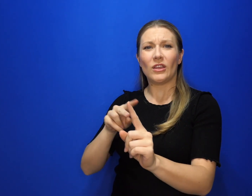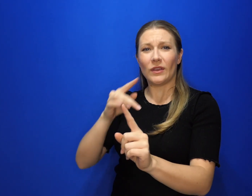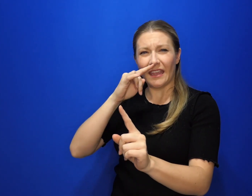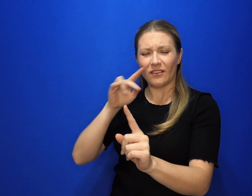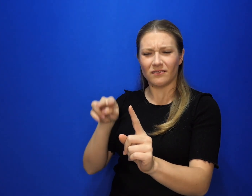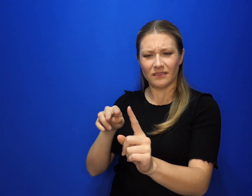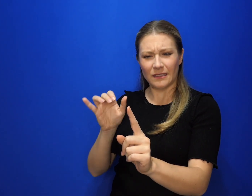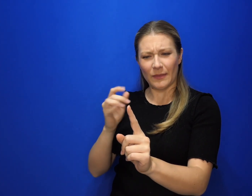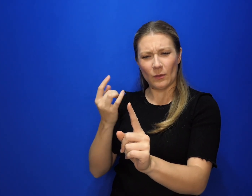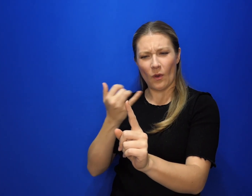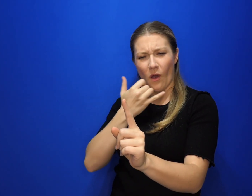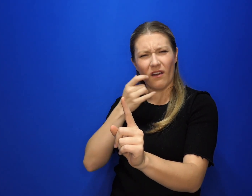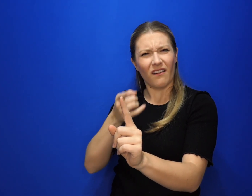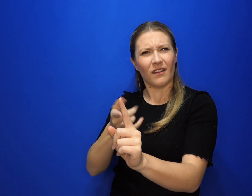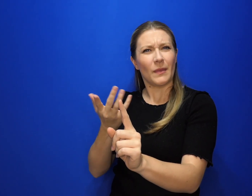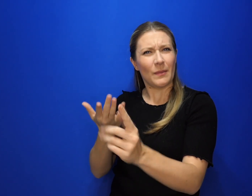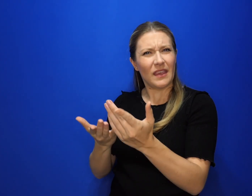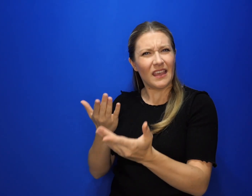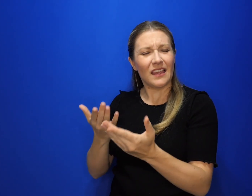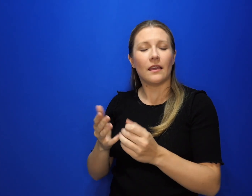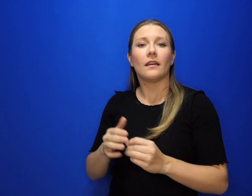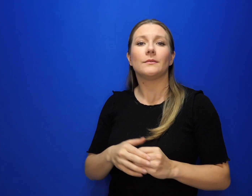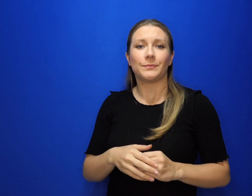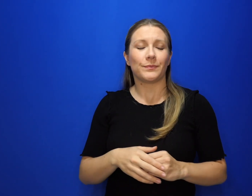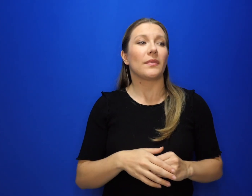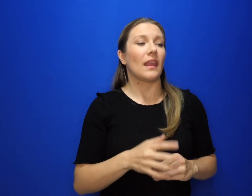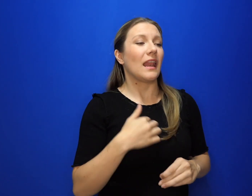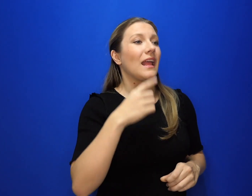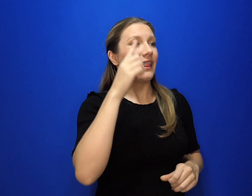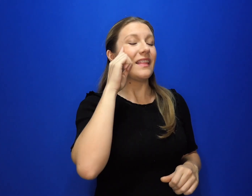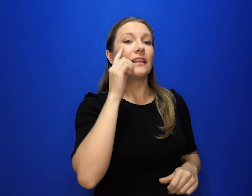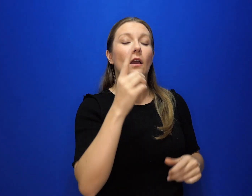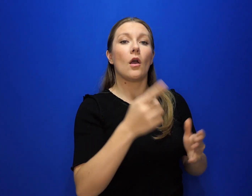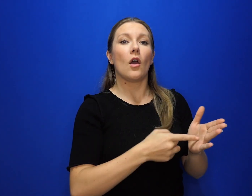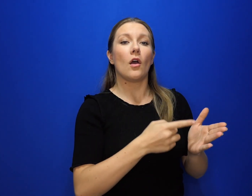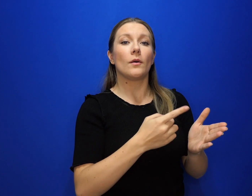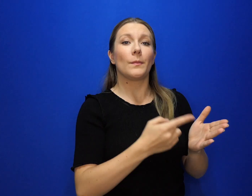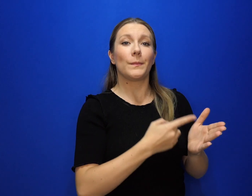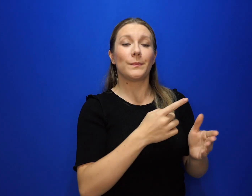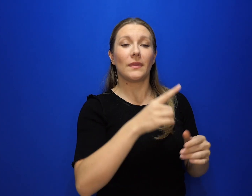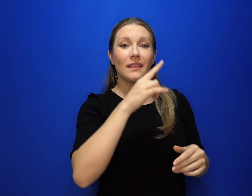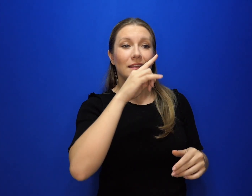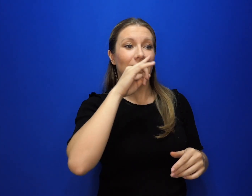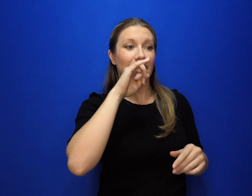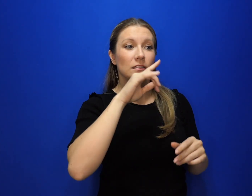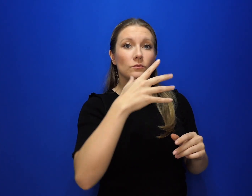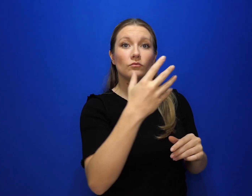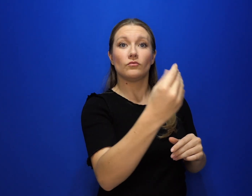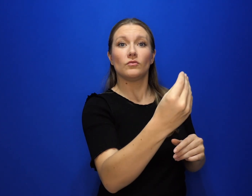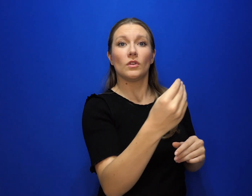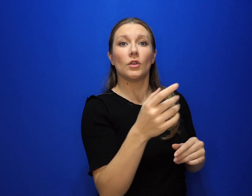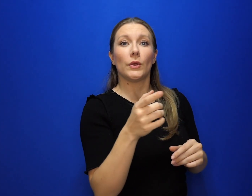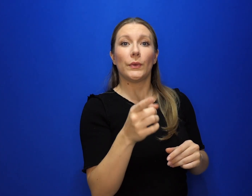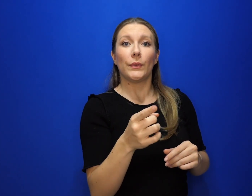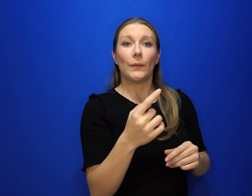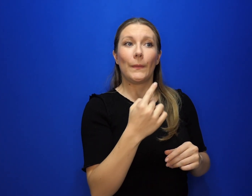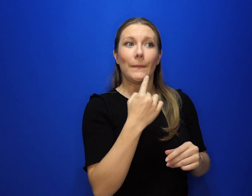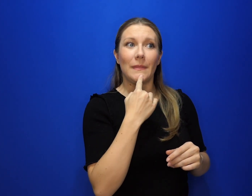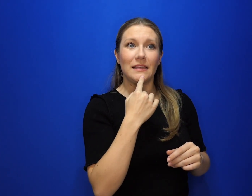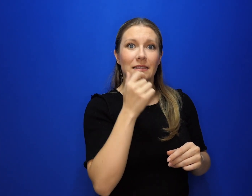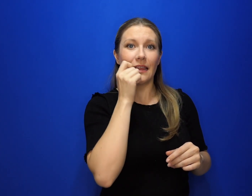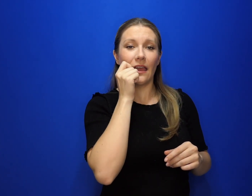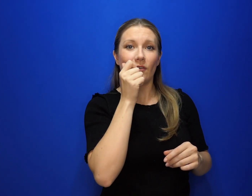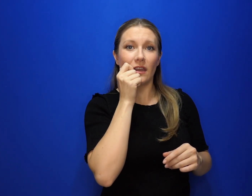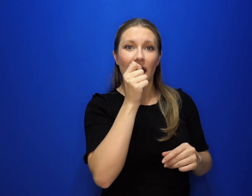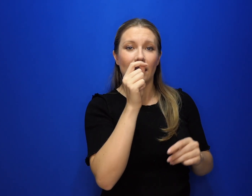mean? Right. So, right. Well, and I think when kids go away, you miss